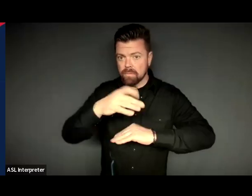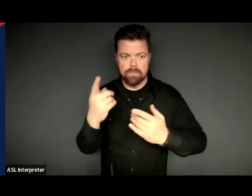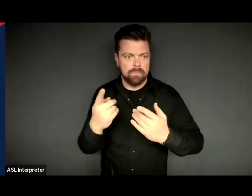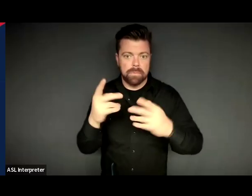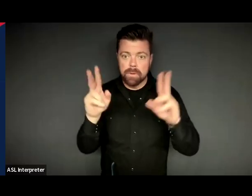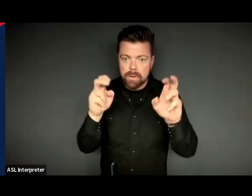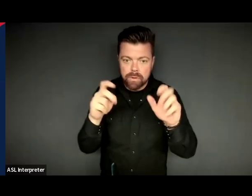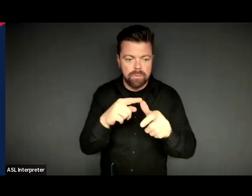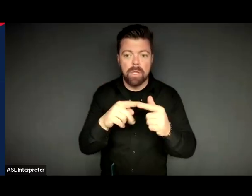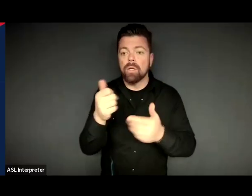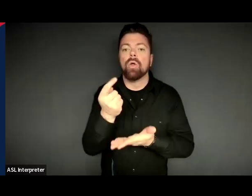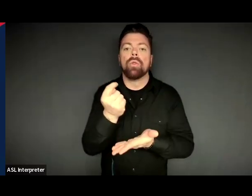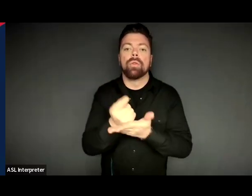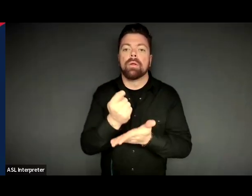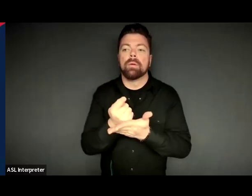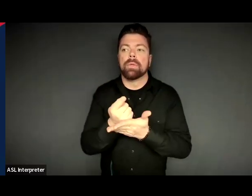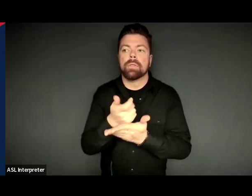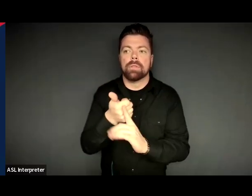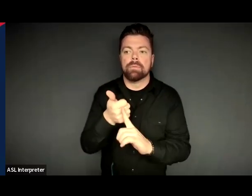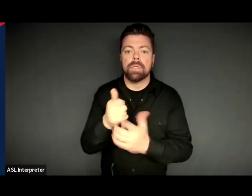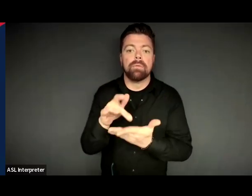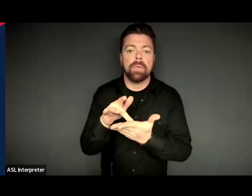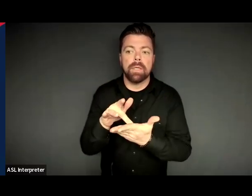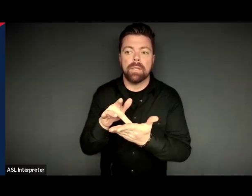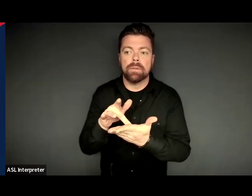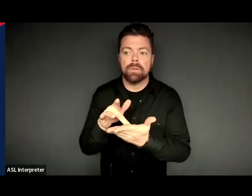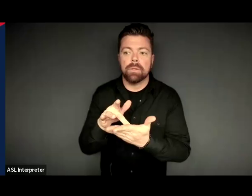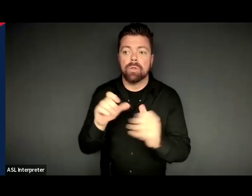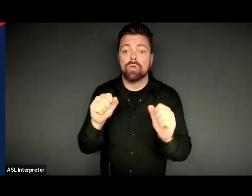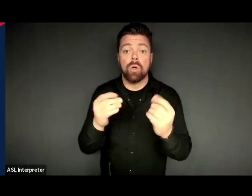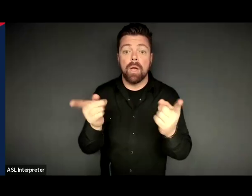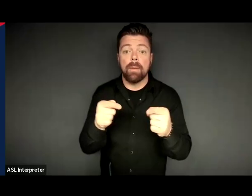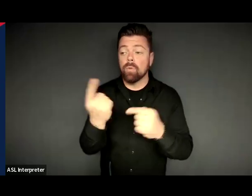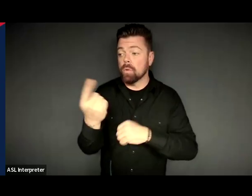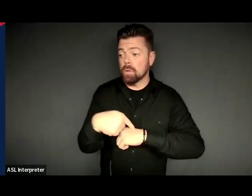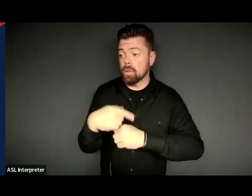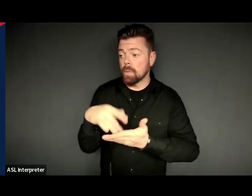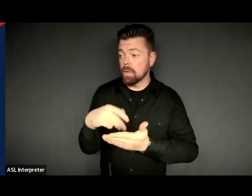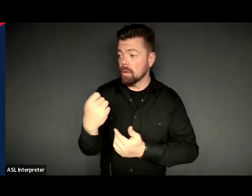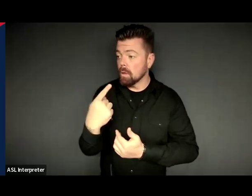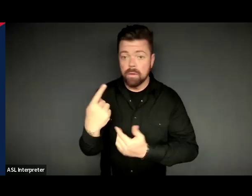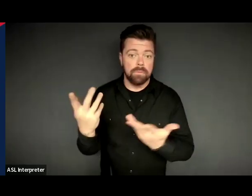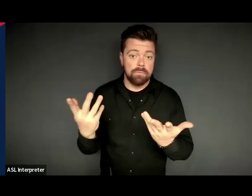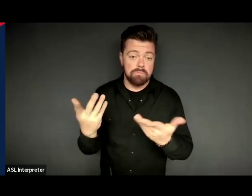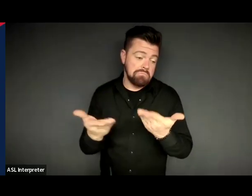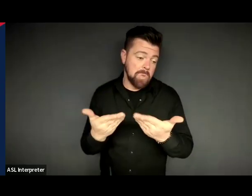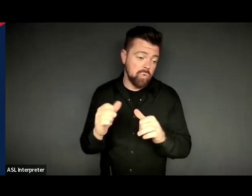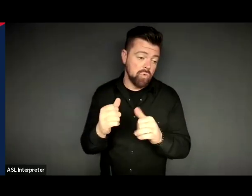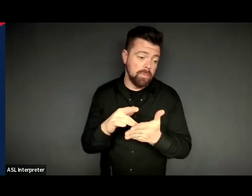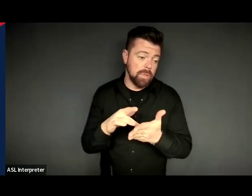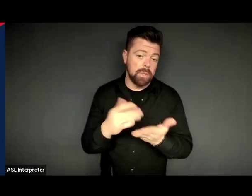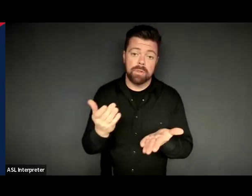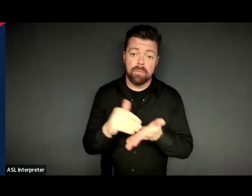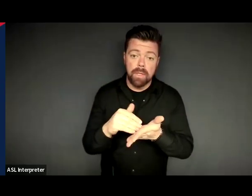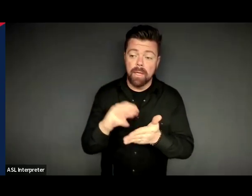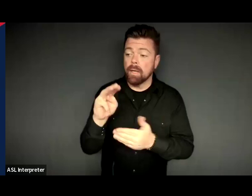and they were on a medication. So at one time, so maybe try some of the medication again because MS has a lot